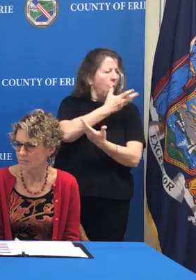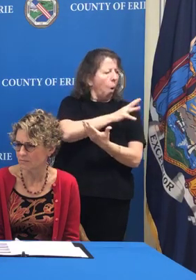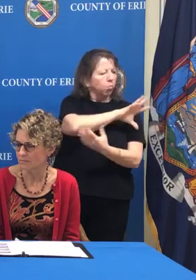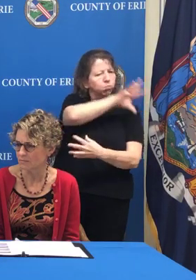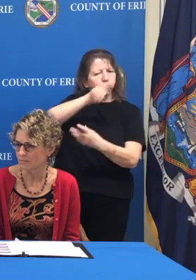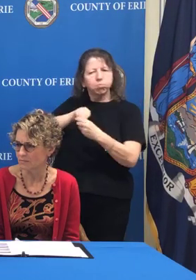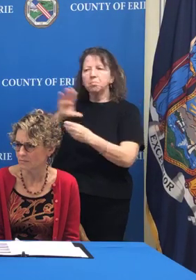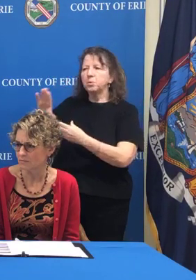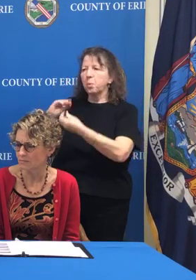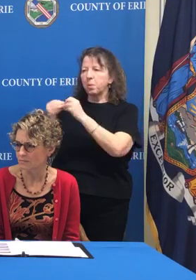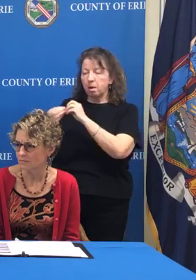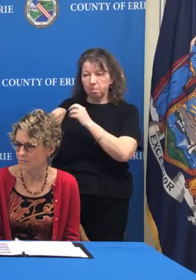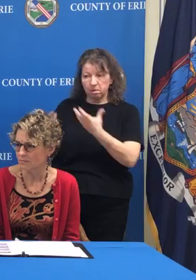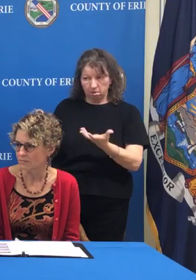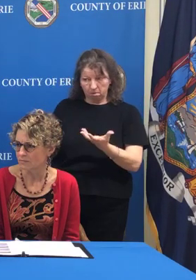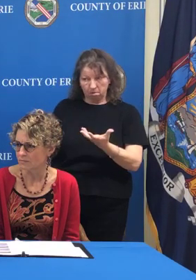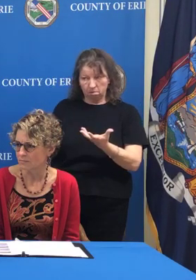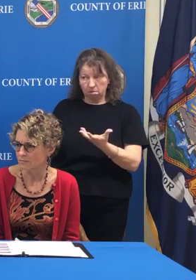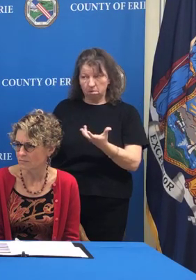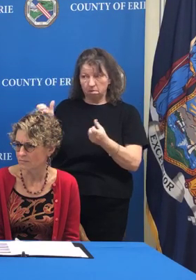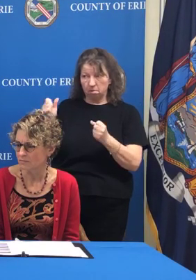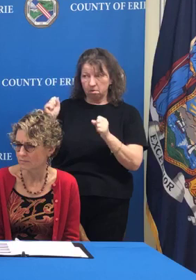what is already being separately